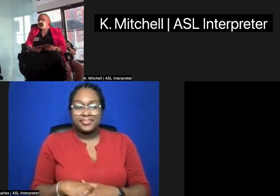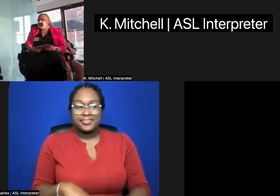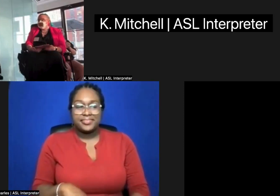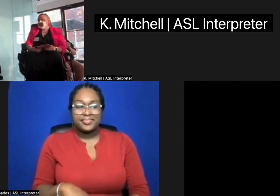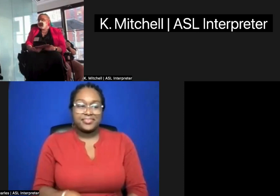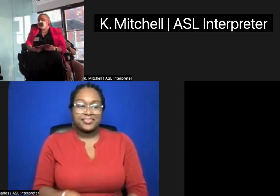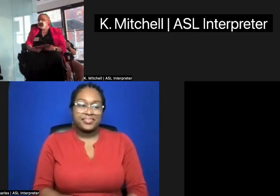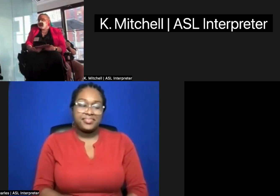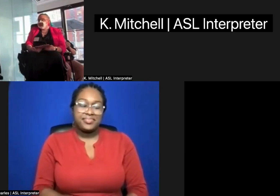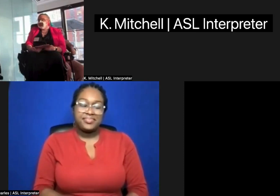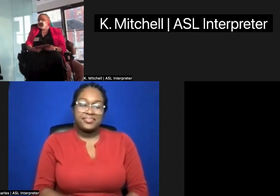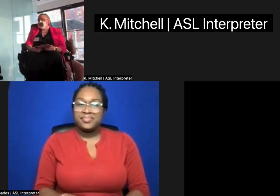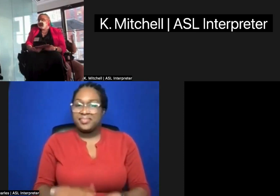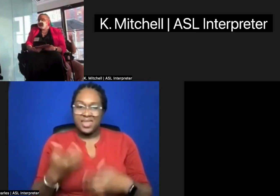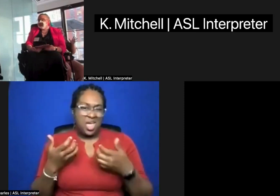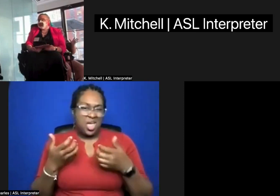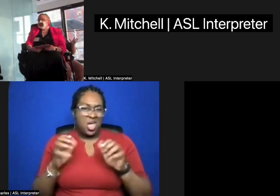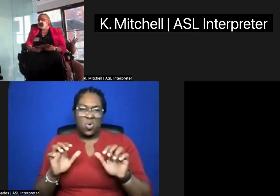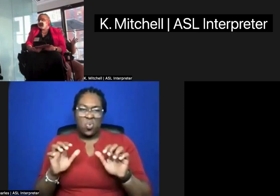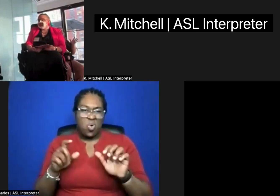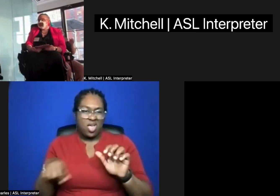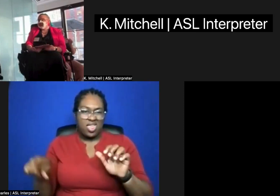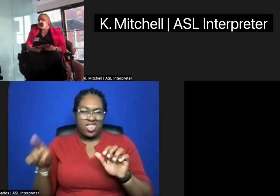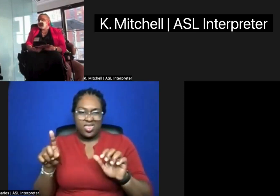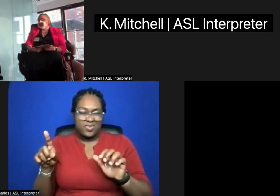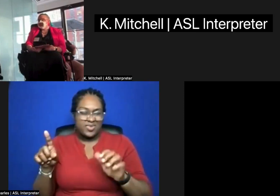want anybody to take that as like they shouldn't